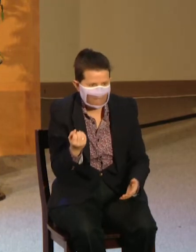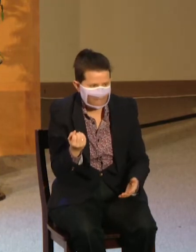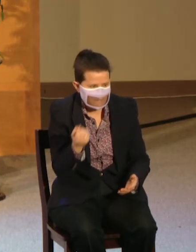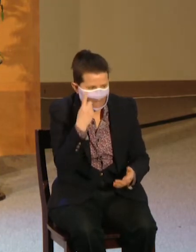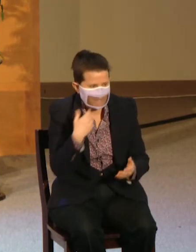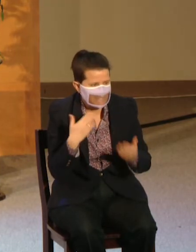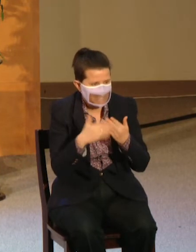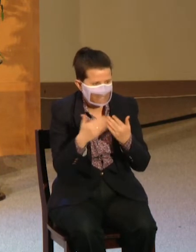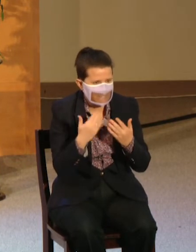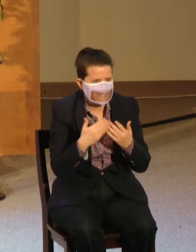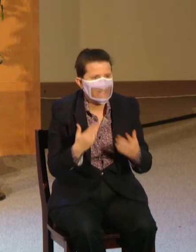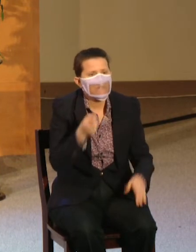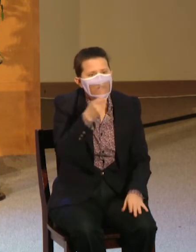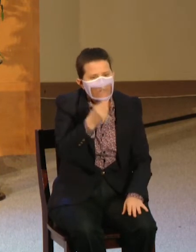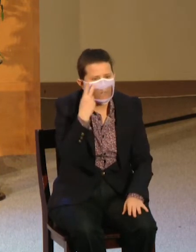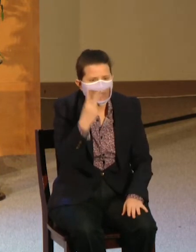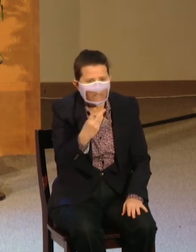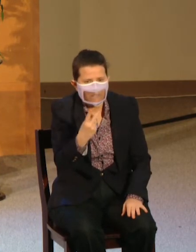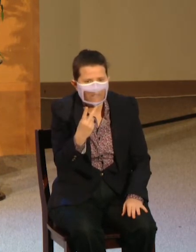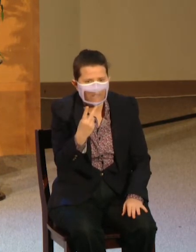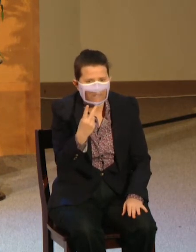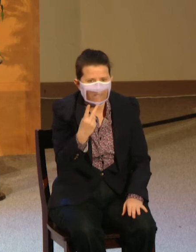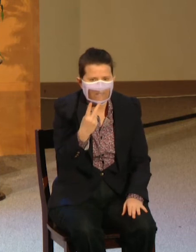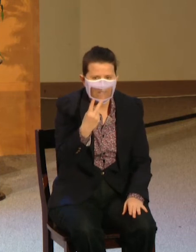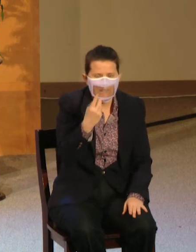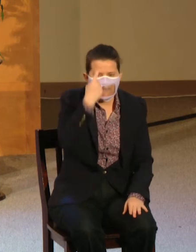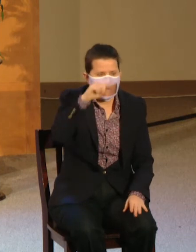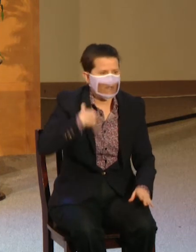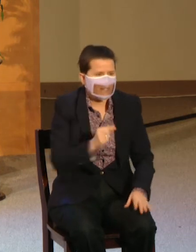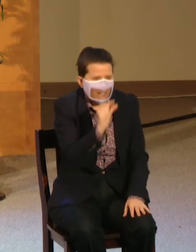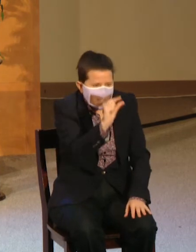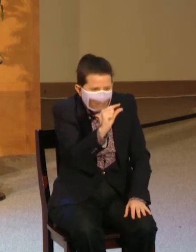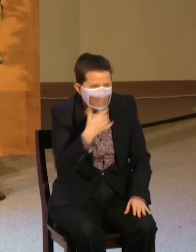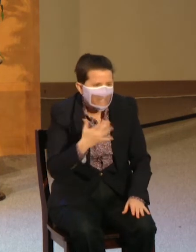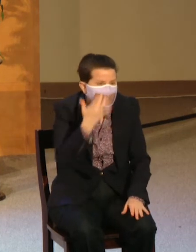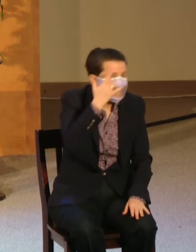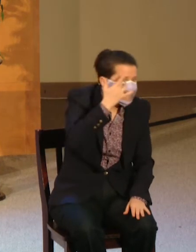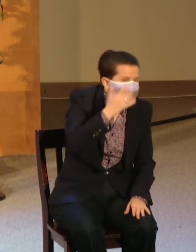were looking for a little piece of plastic. I was looking for $150.